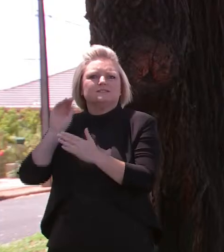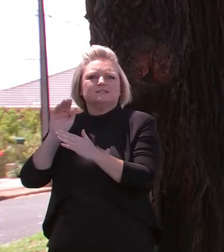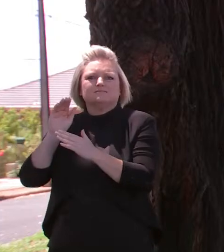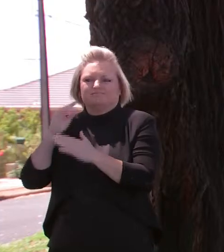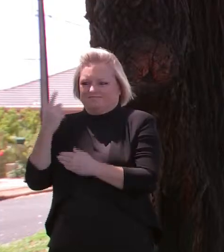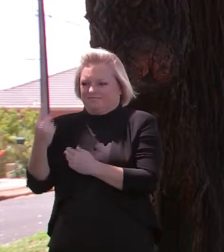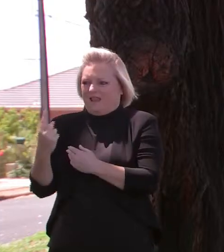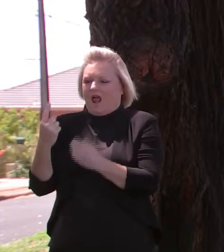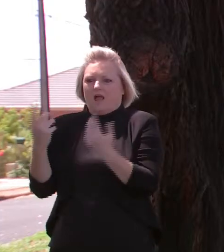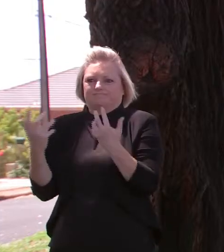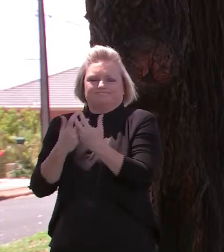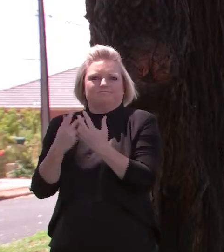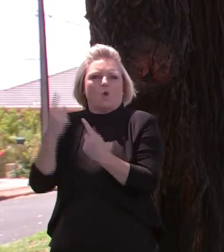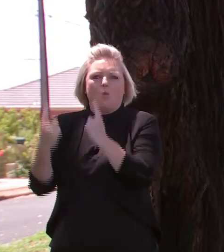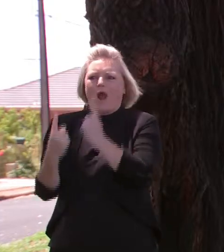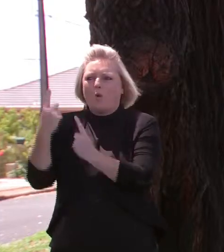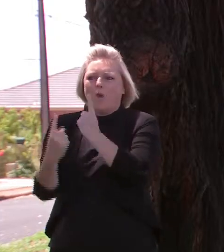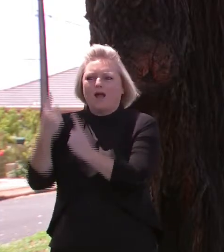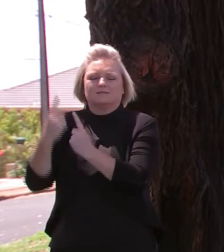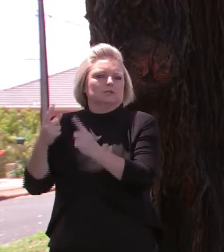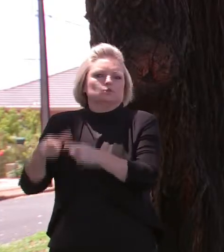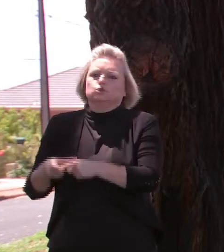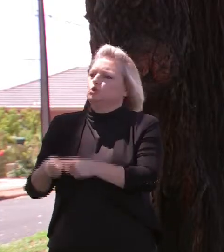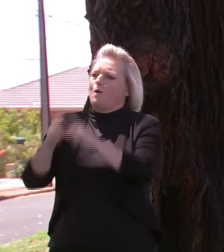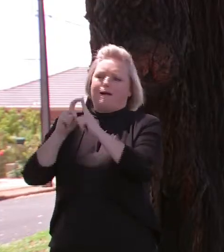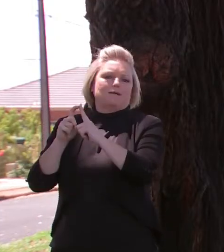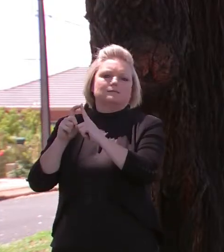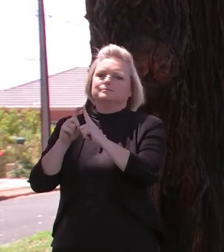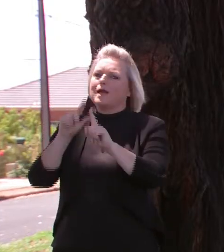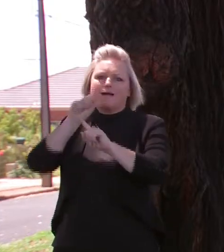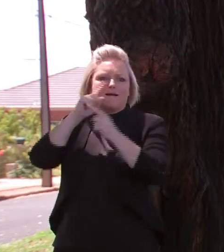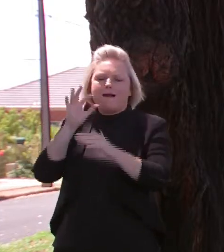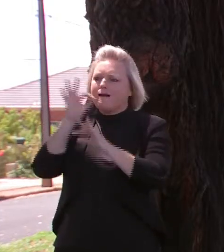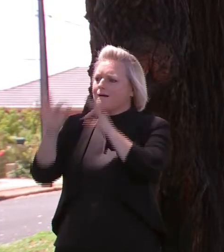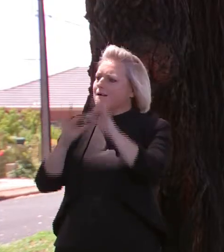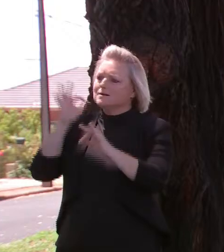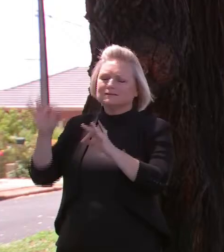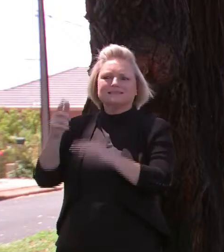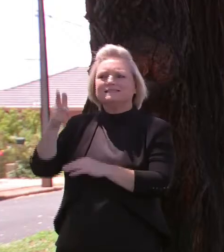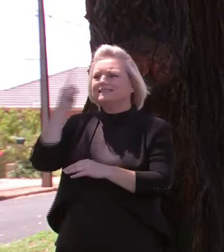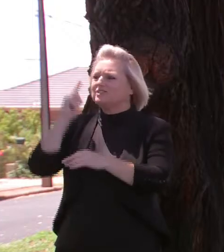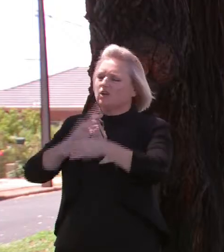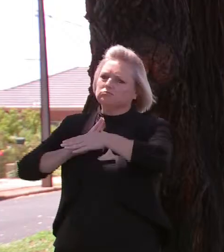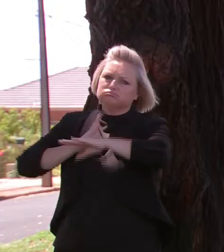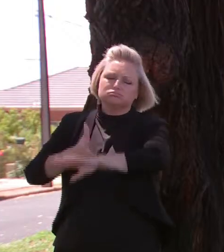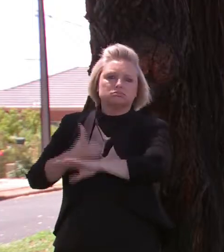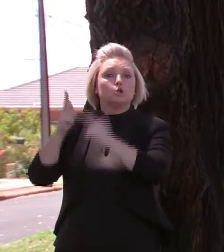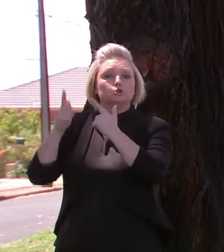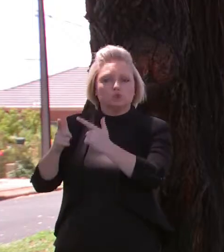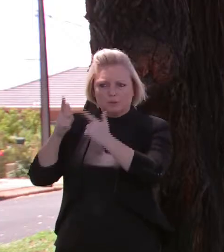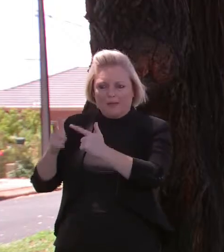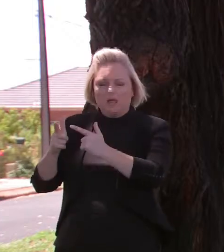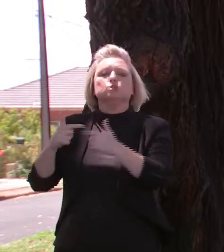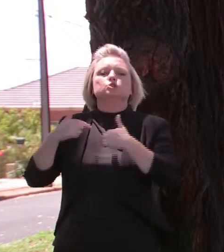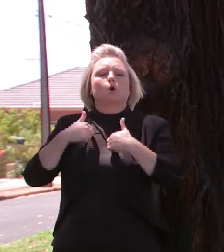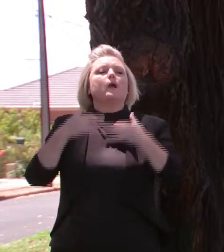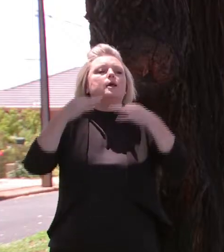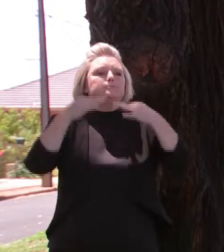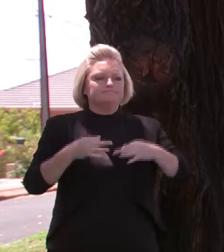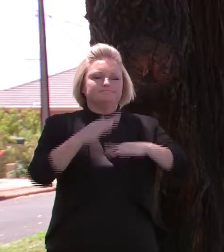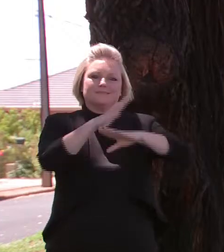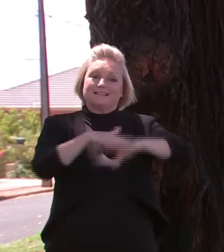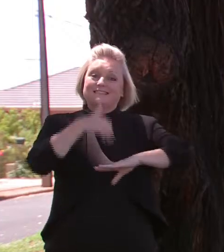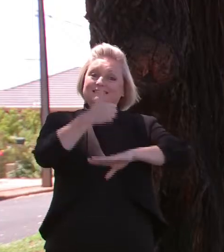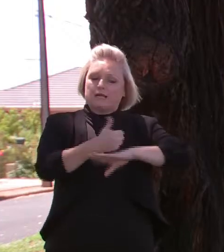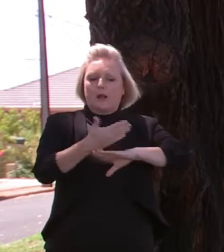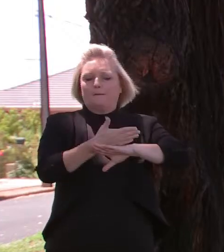are having to do learning at home. That's not a reasonable expectation of those classroom teachers. So these materials, and we're talking about dozens